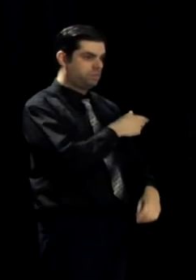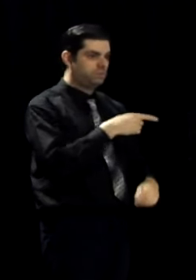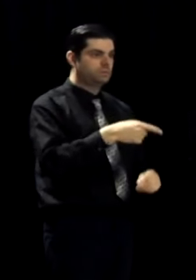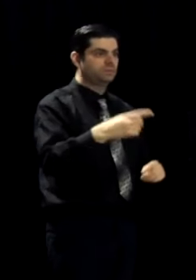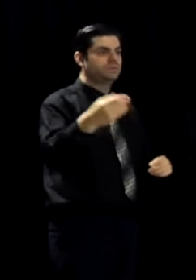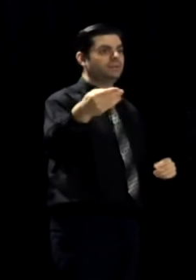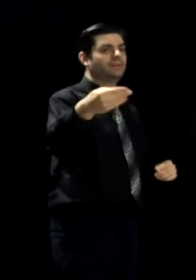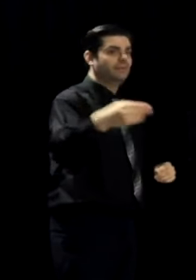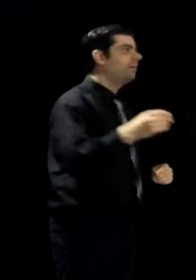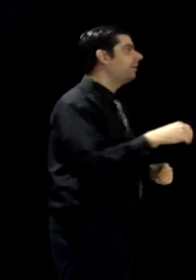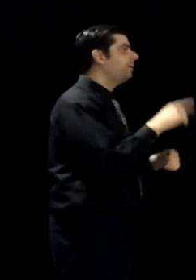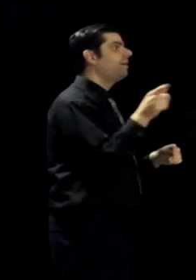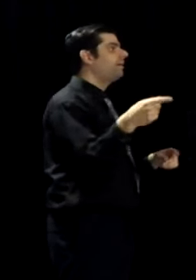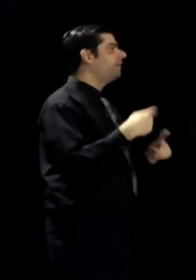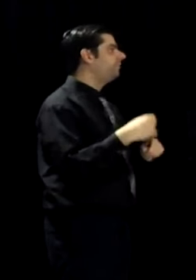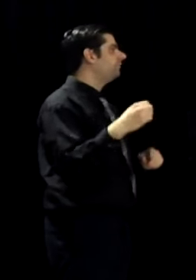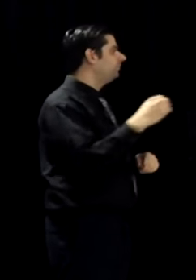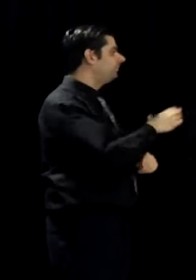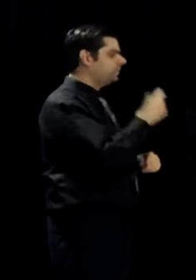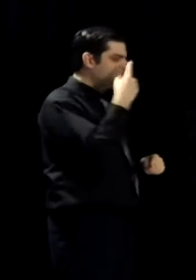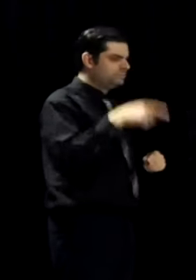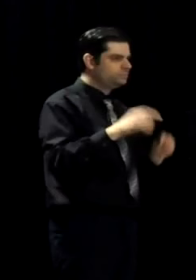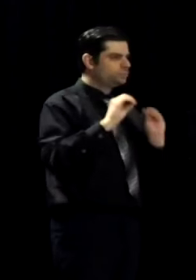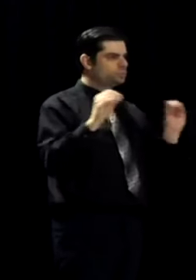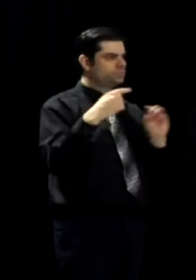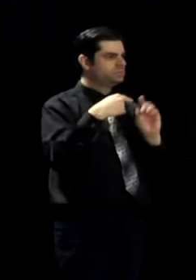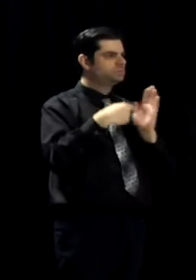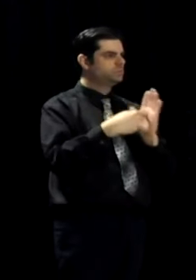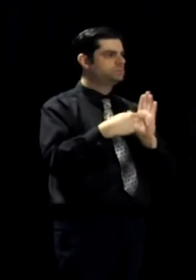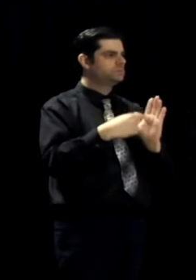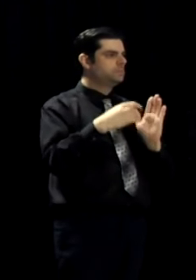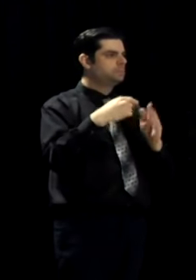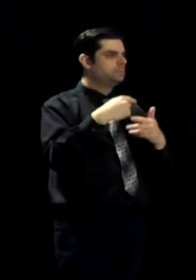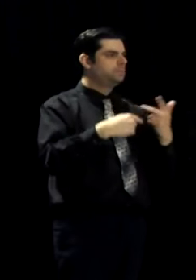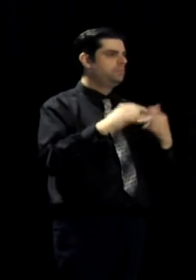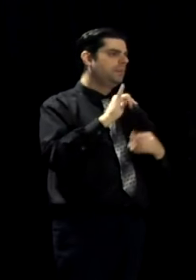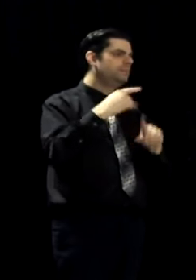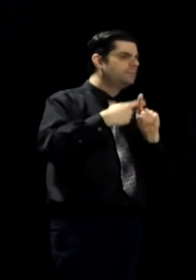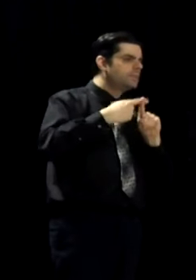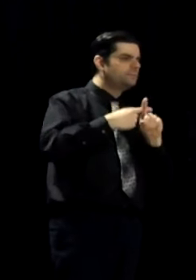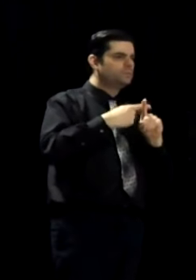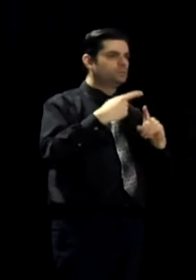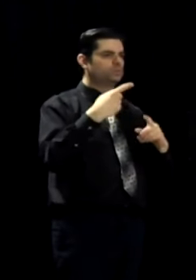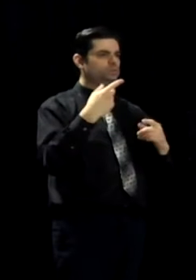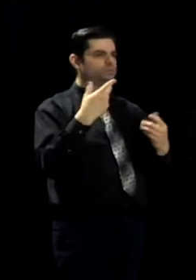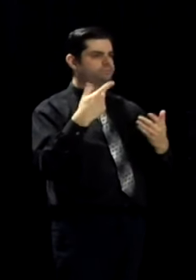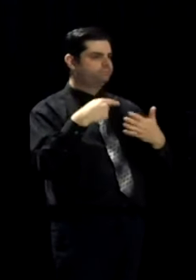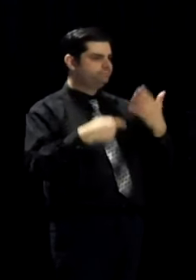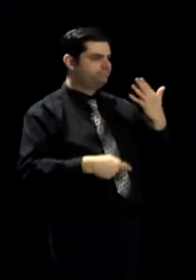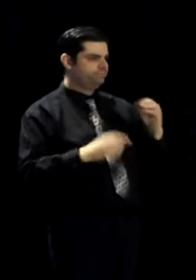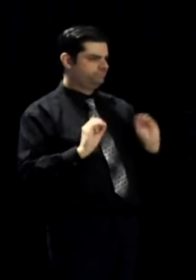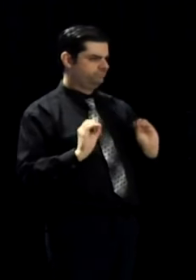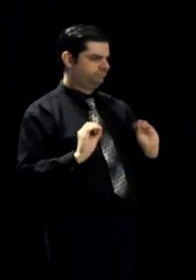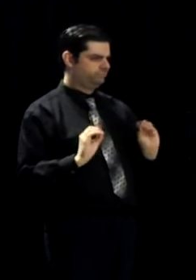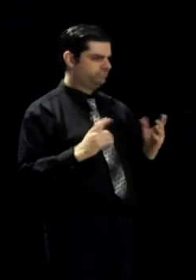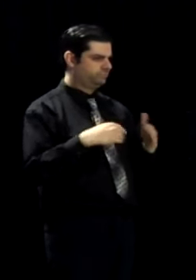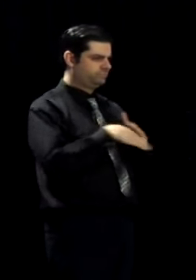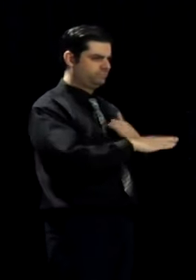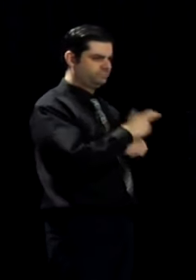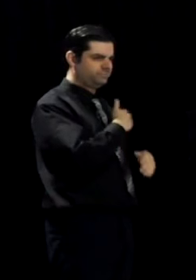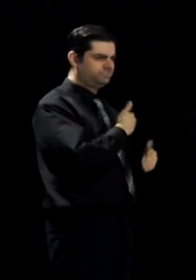So this just happened over the last 3 days. So we're going to work that out, and we're going to help